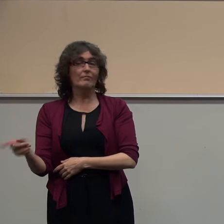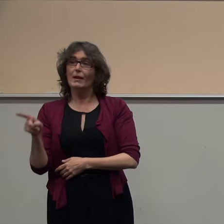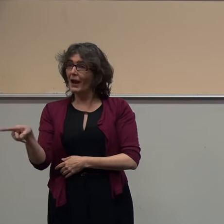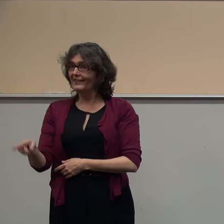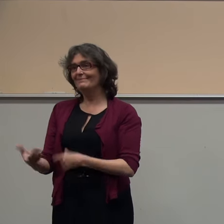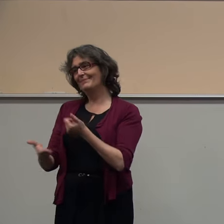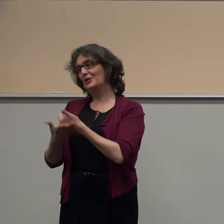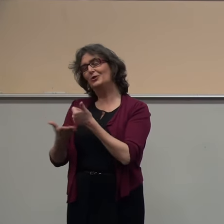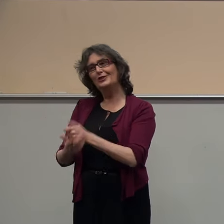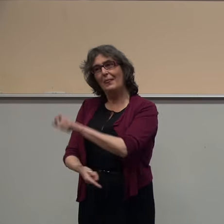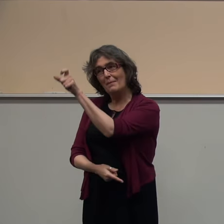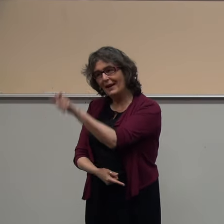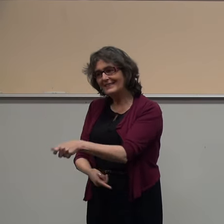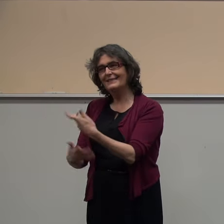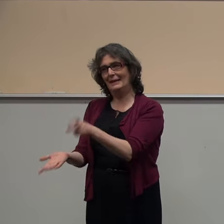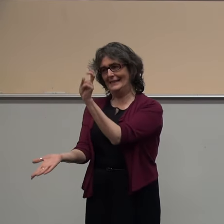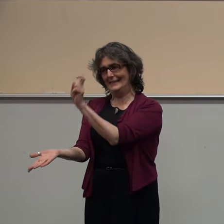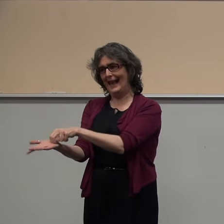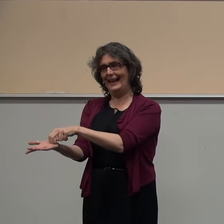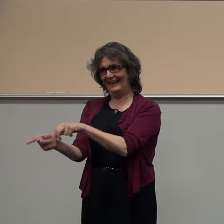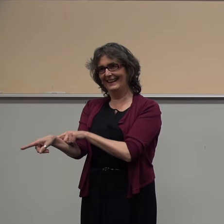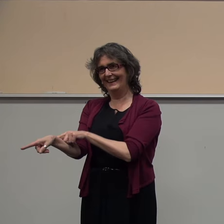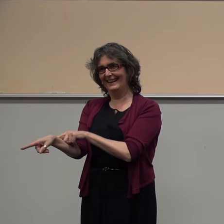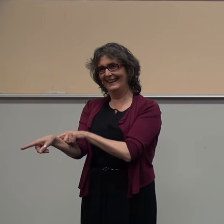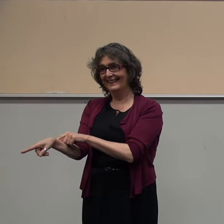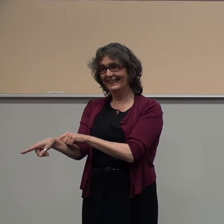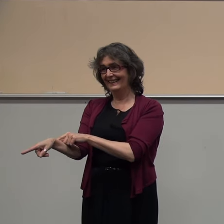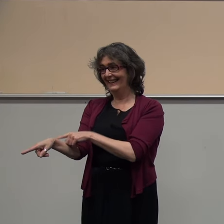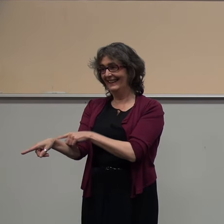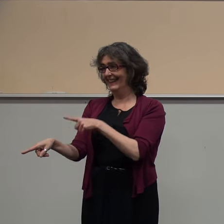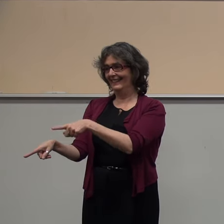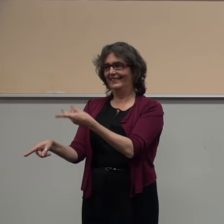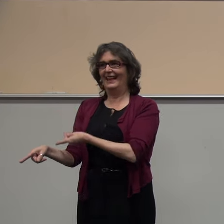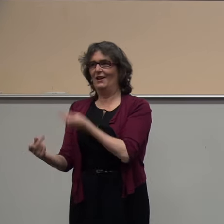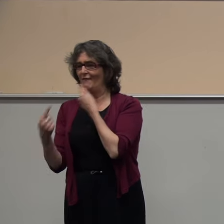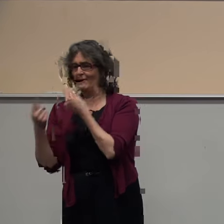the contract has information, because for them it's not.